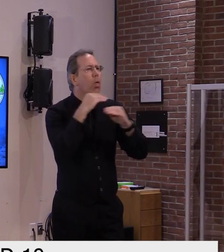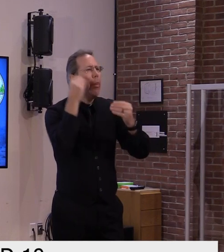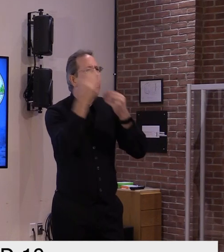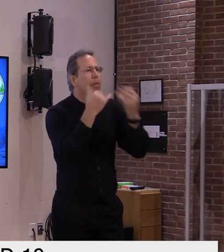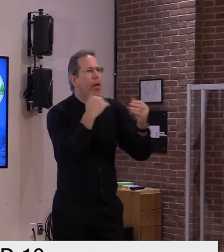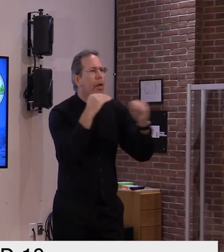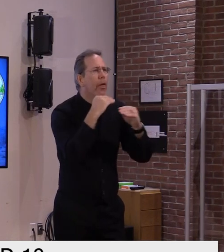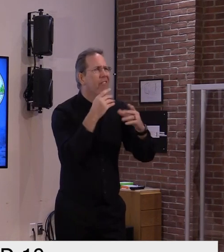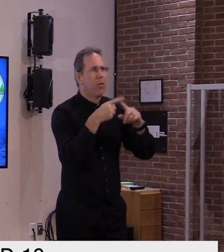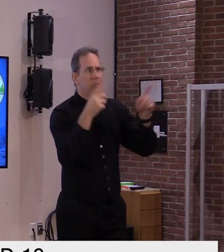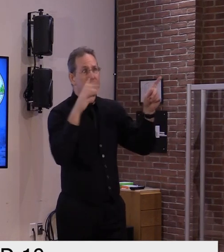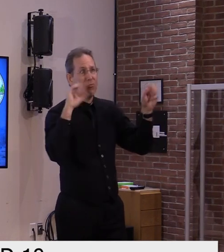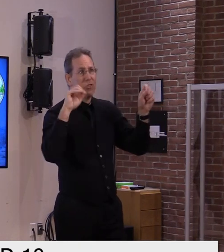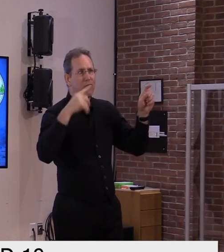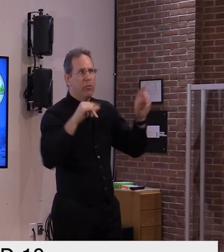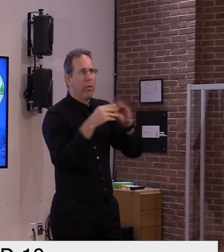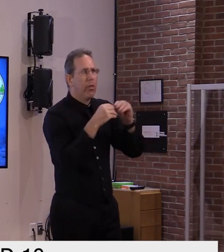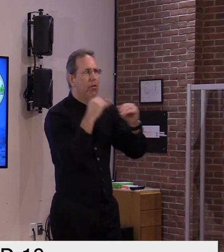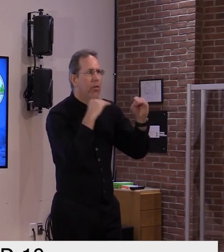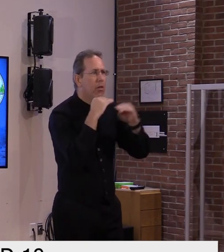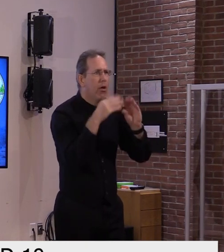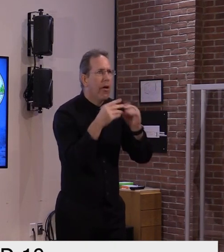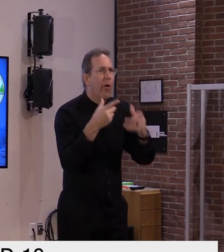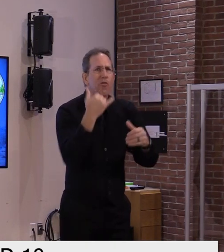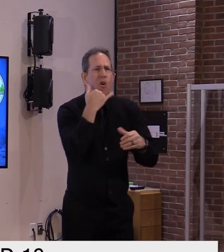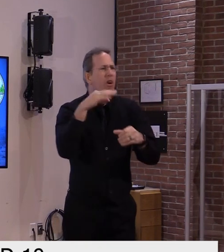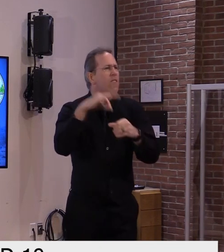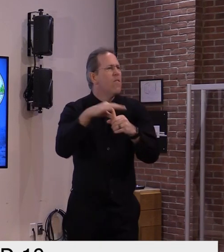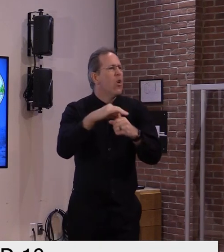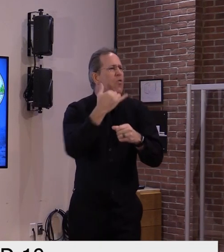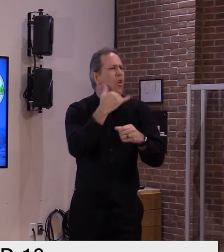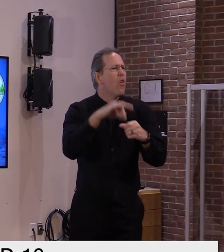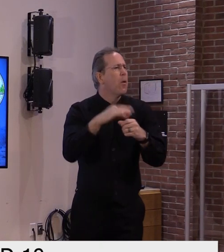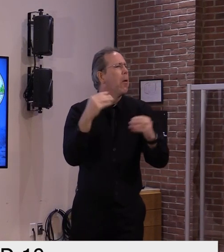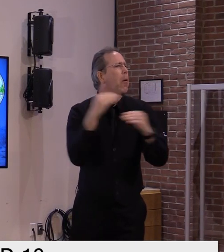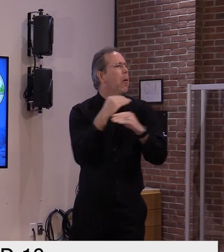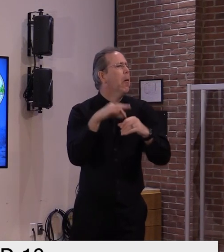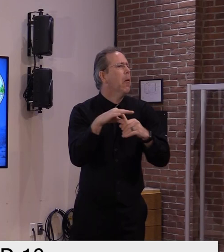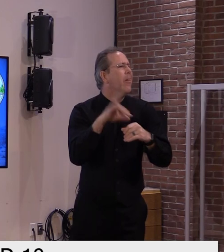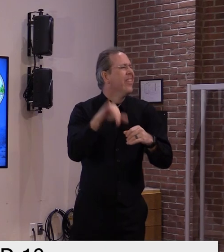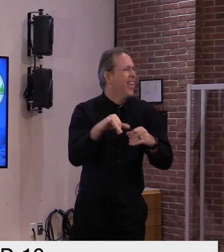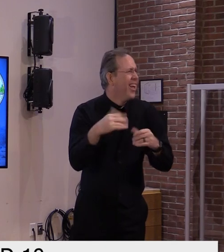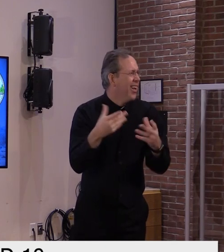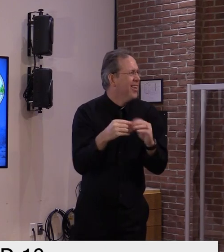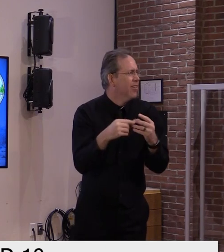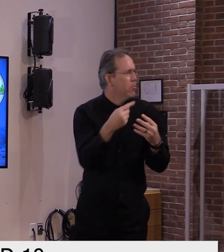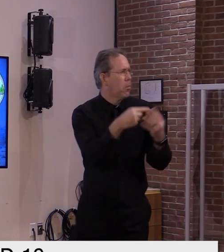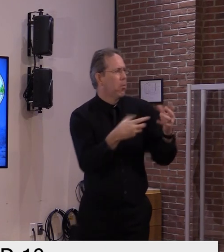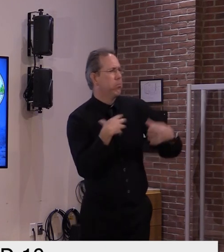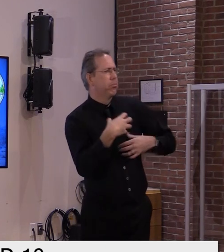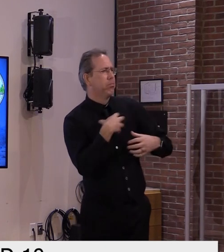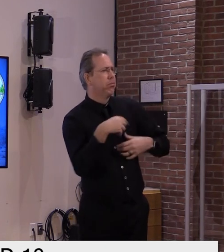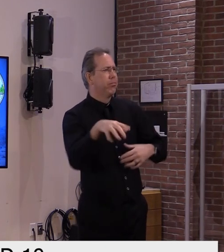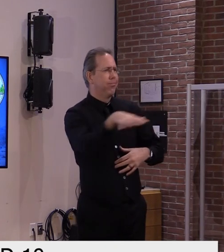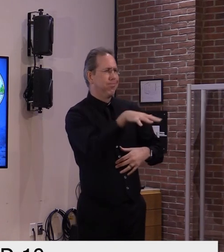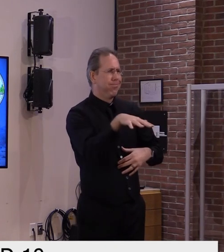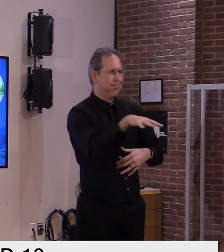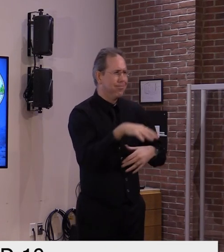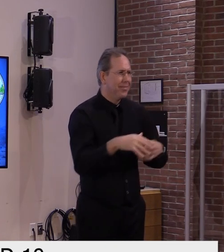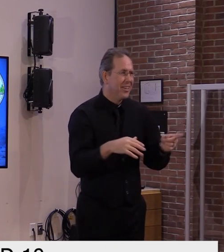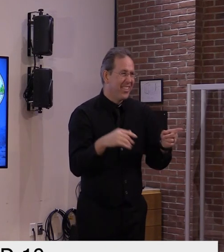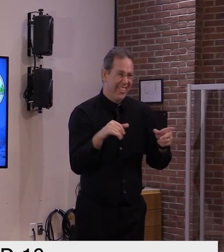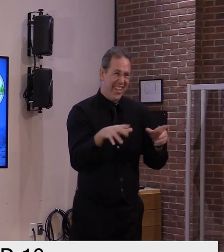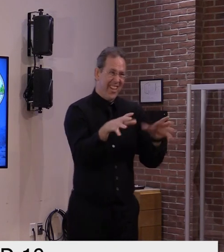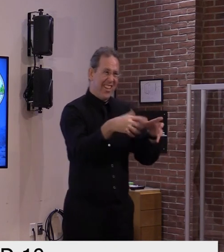somehow a fraud. So, you know, kind of moving aside from the First Amendment considerations, do you think that these people should be gathering right now?